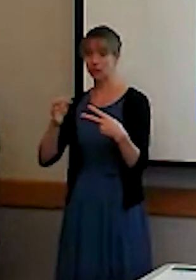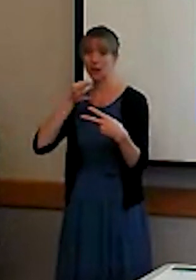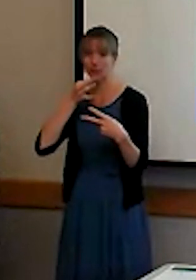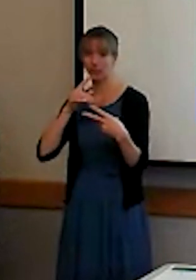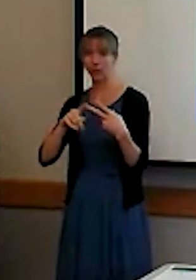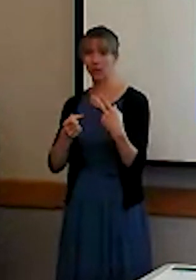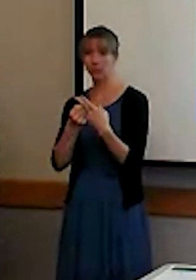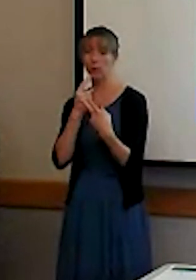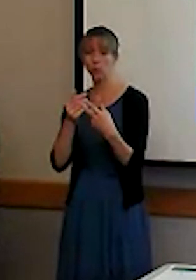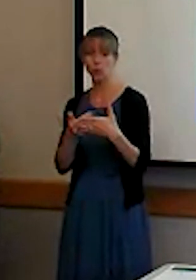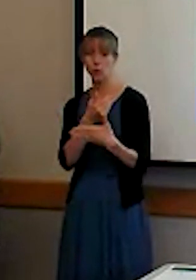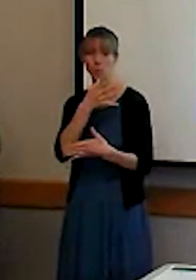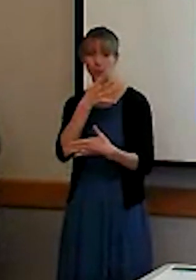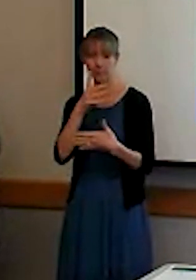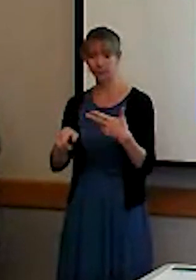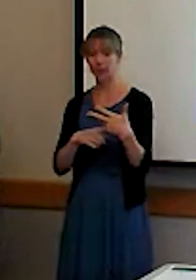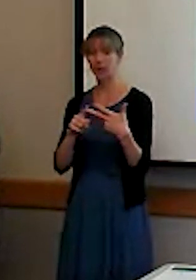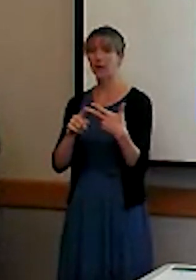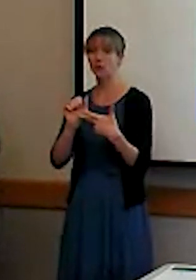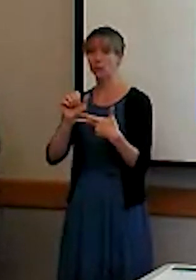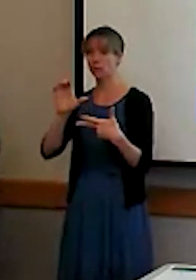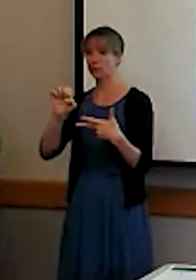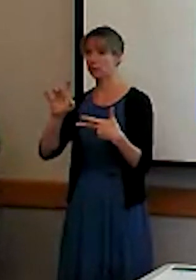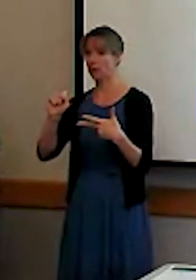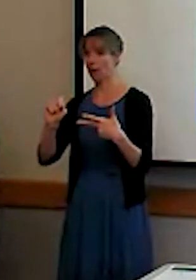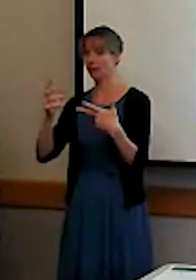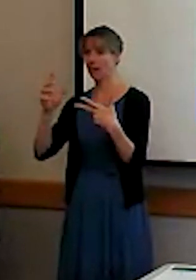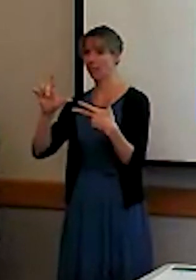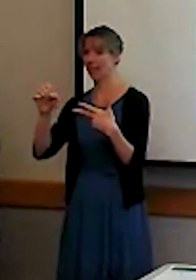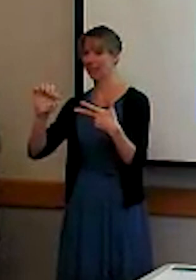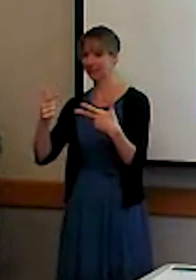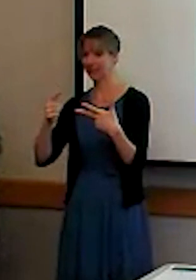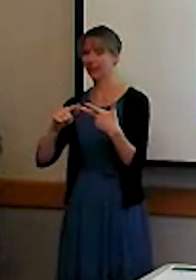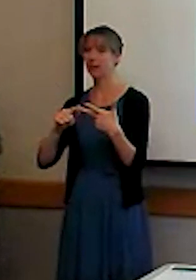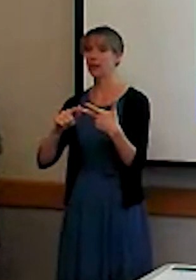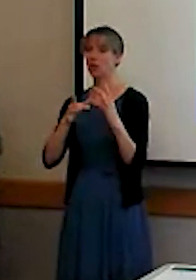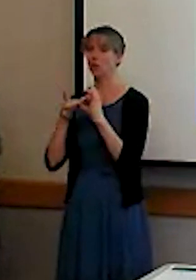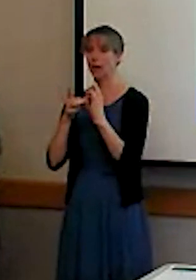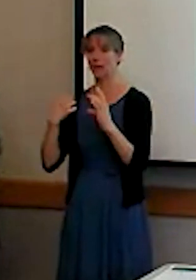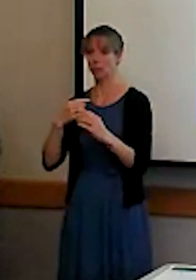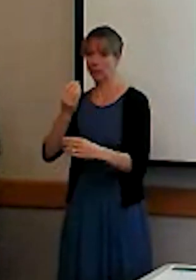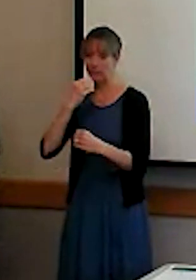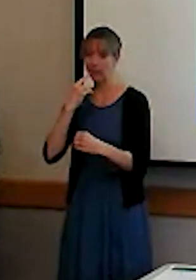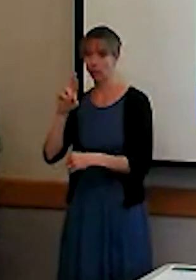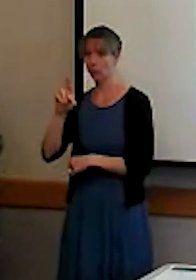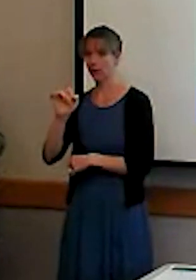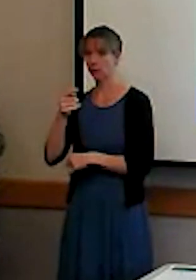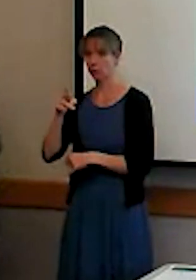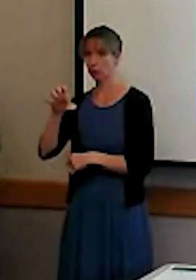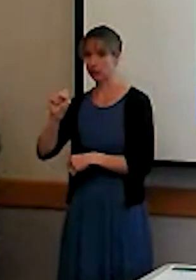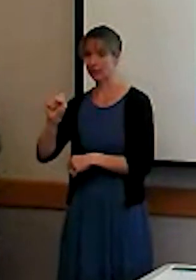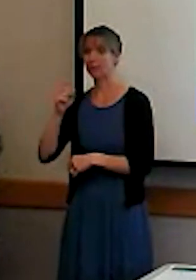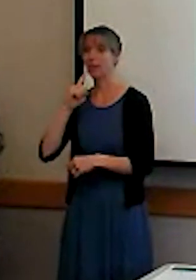in the support group for new mothers. She works at Soft Landing, a United We Eat program for refugees